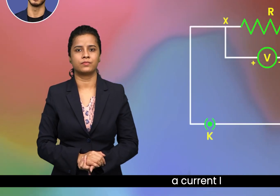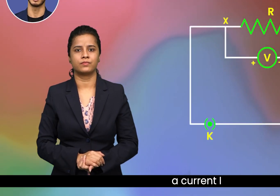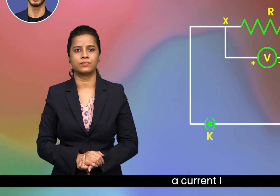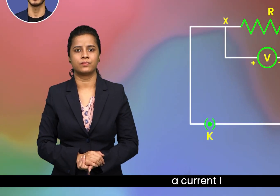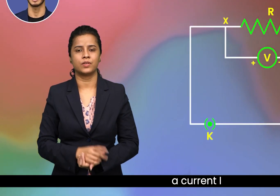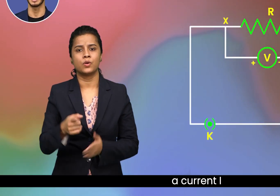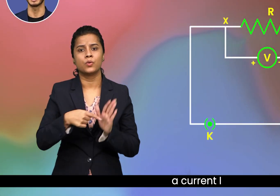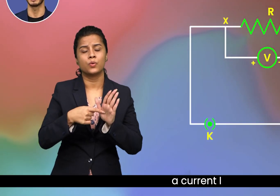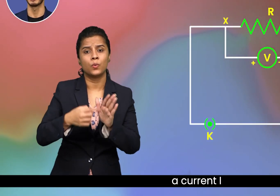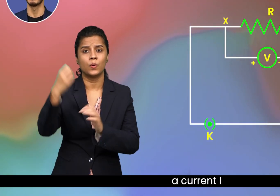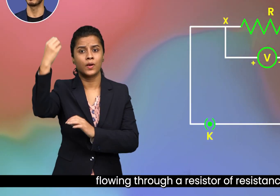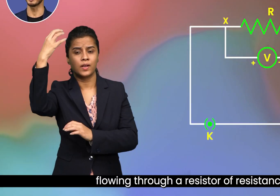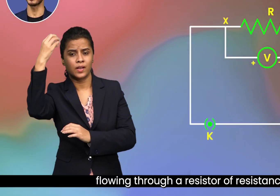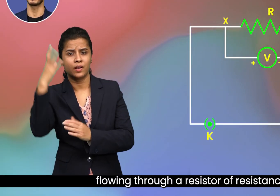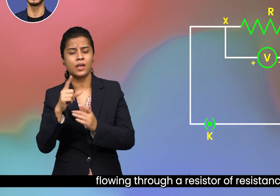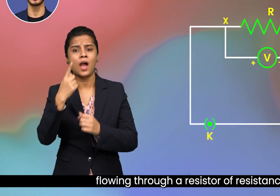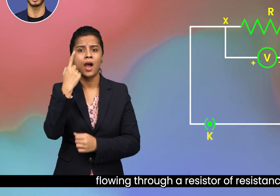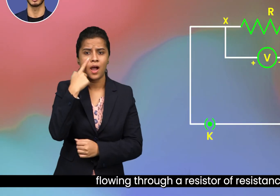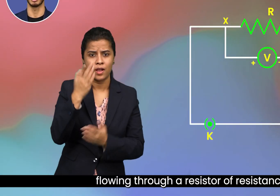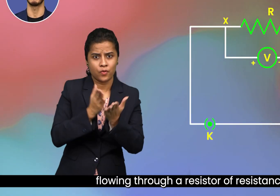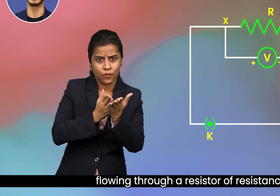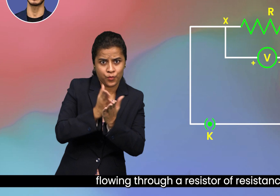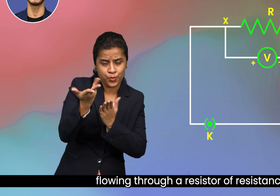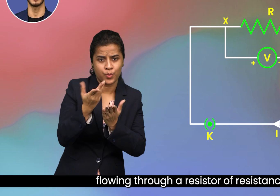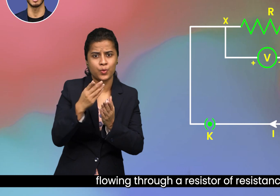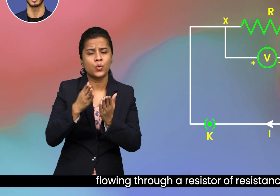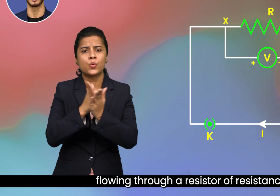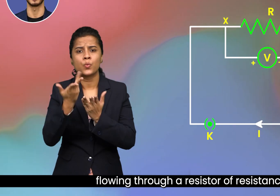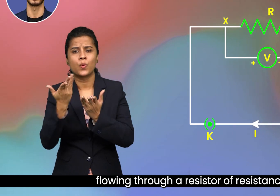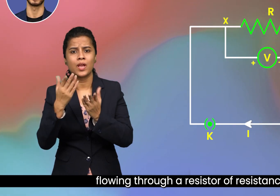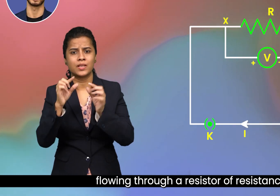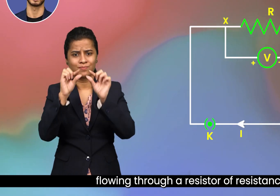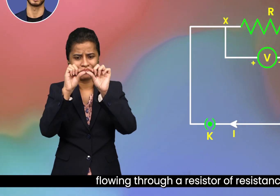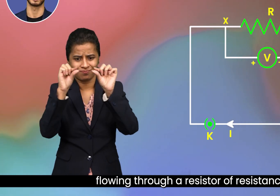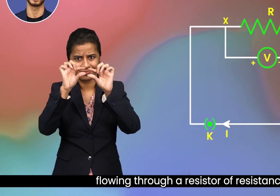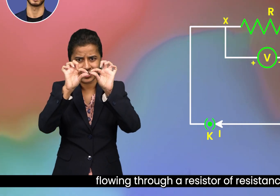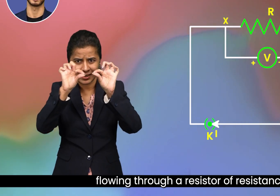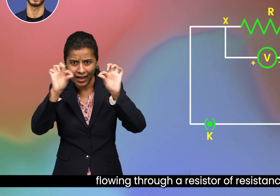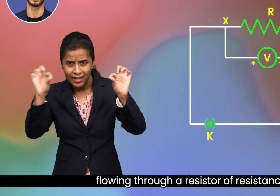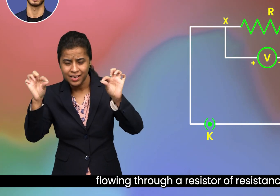Consider a current I flowing through a resistor of resistance R.